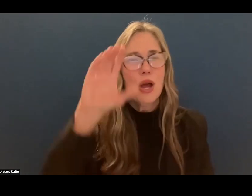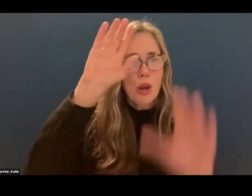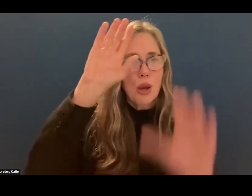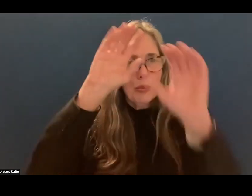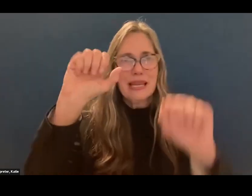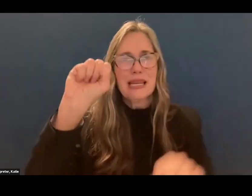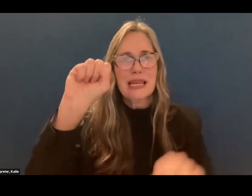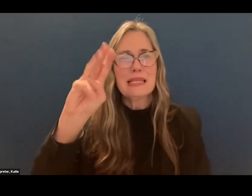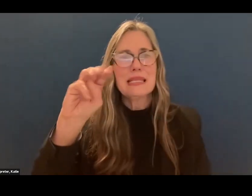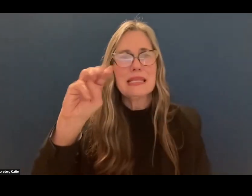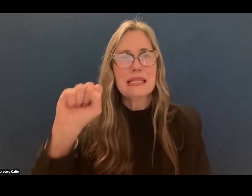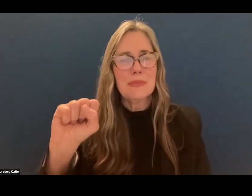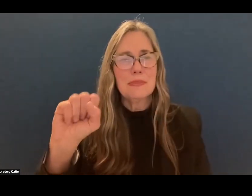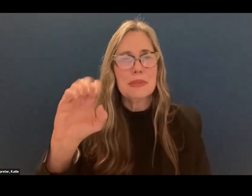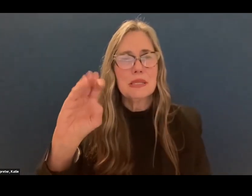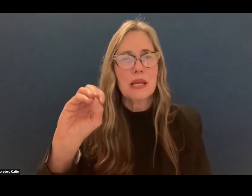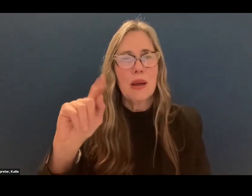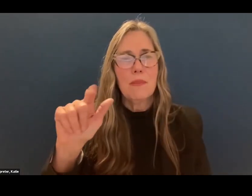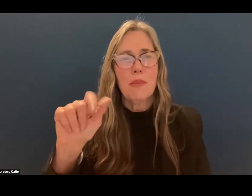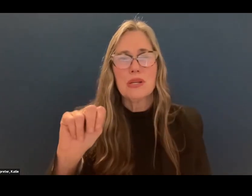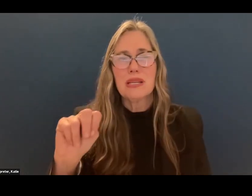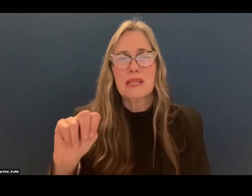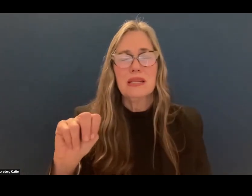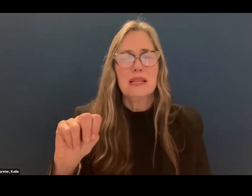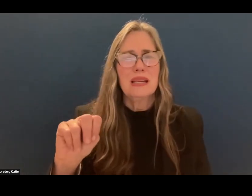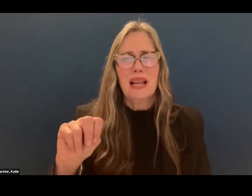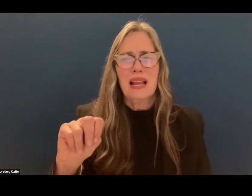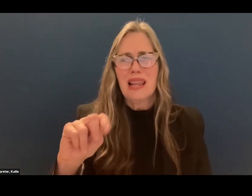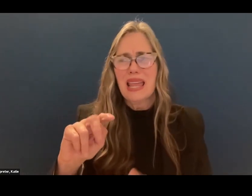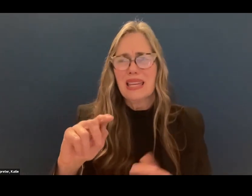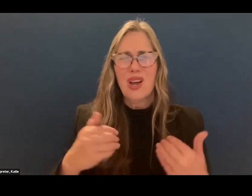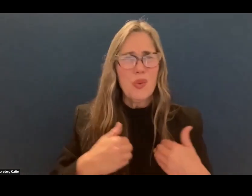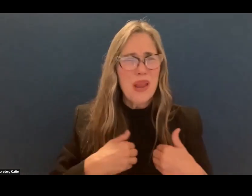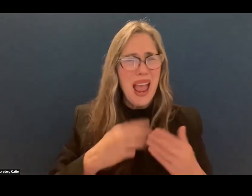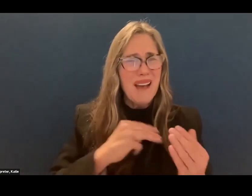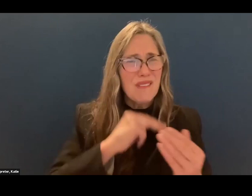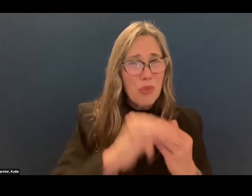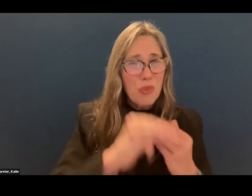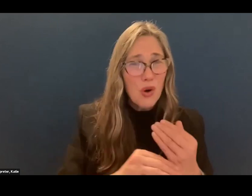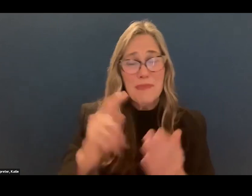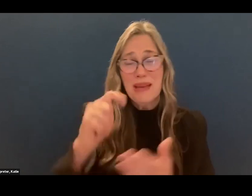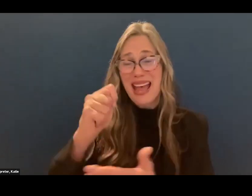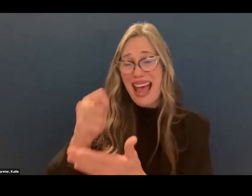of talking about what comes out of the anti-Black task force,